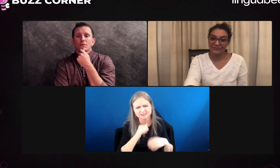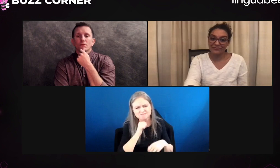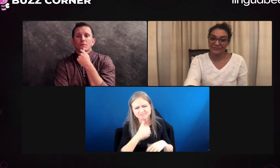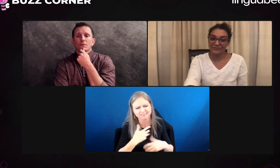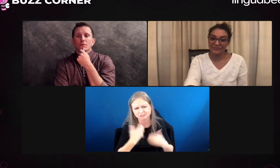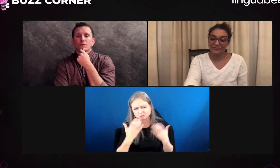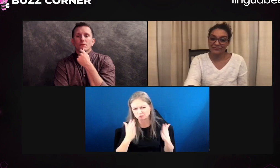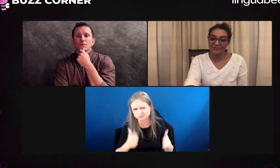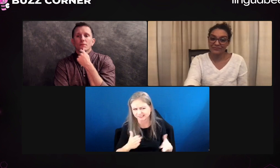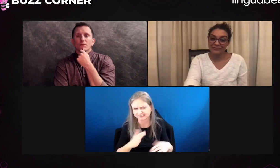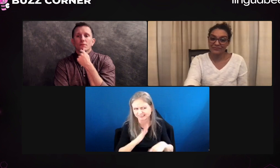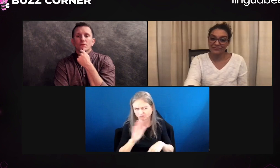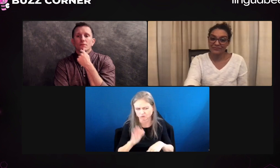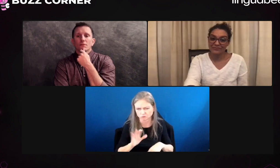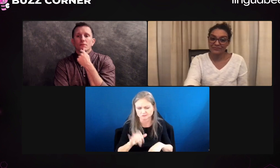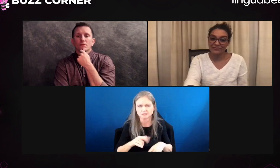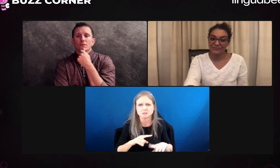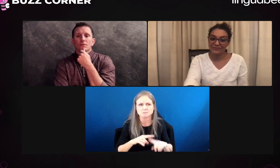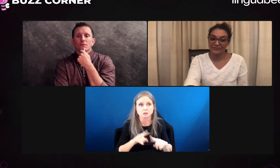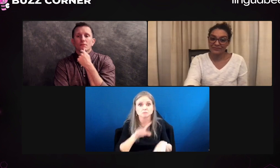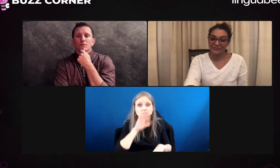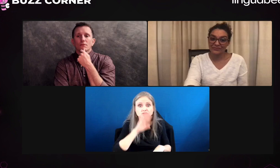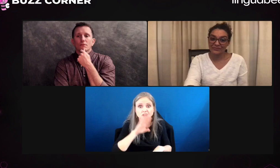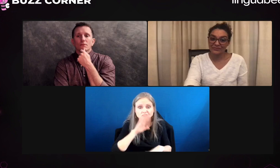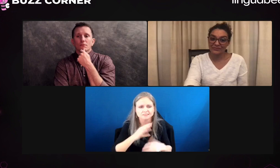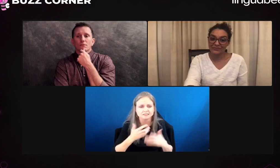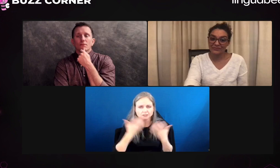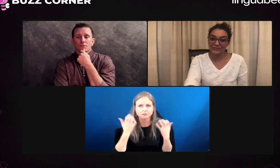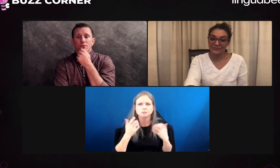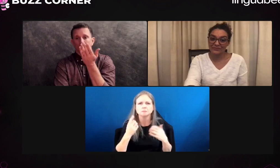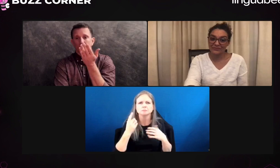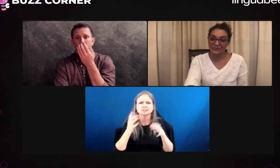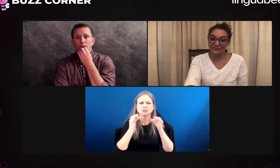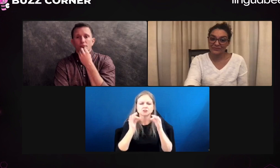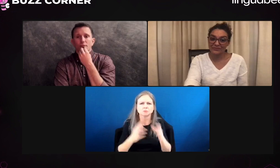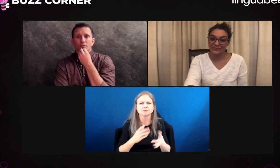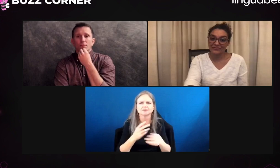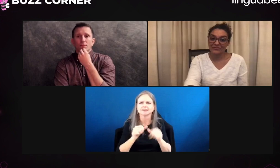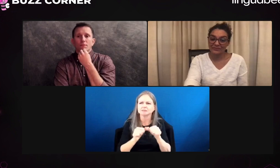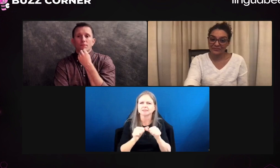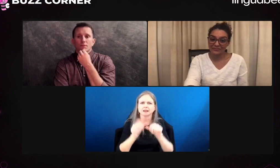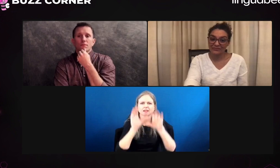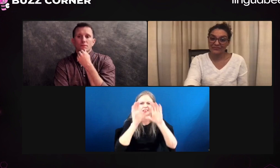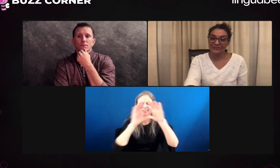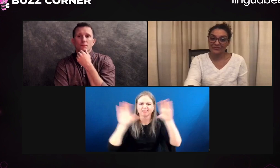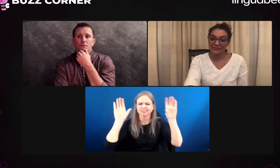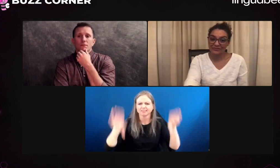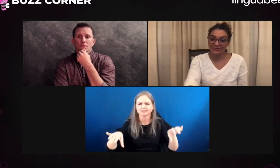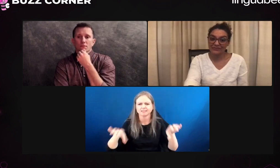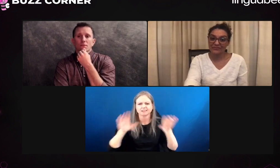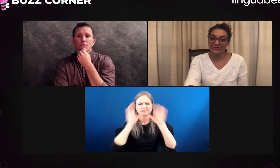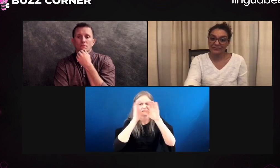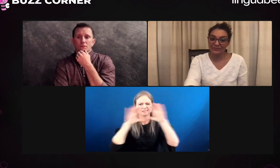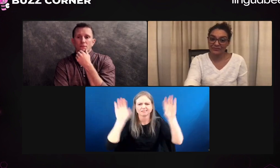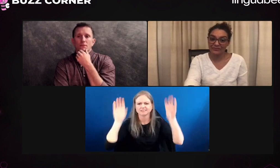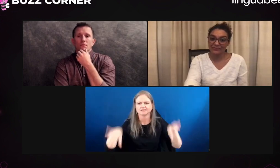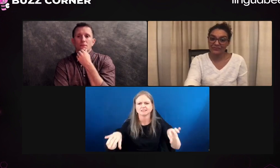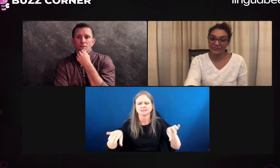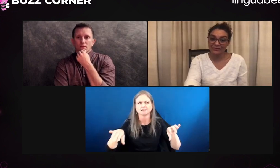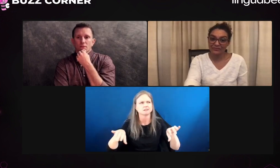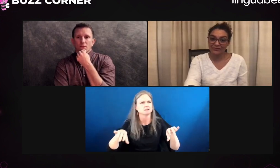where I was becoming angry, and I am not by nature an angry person. I was very frustrated.